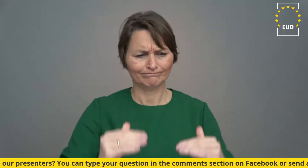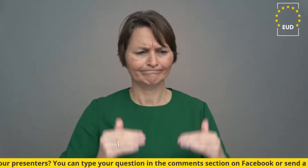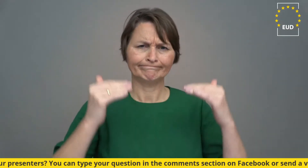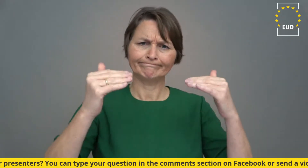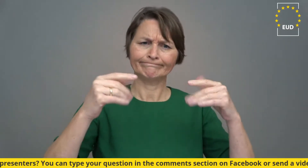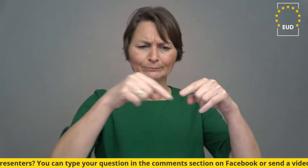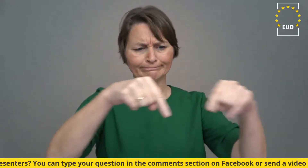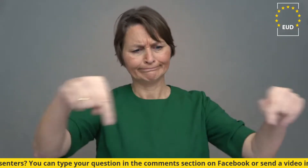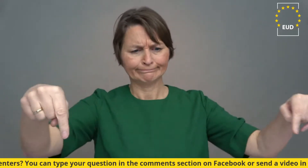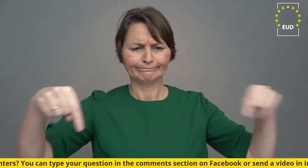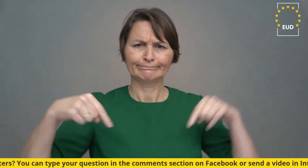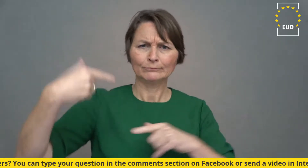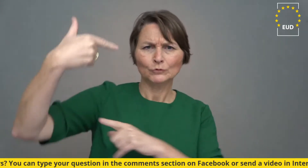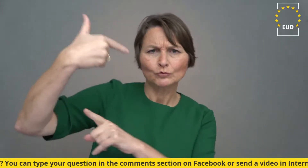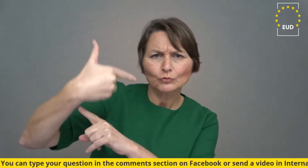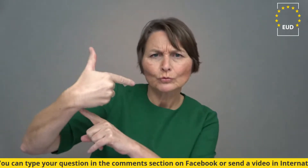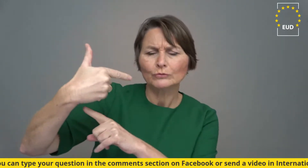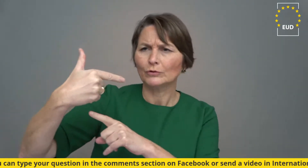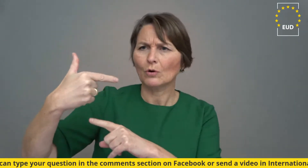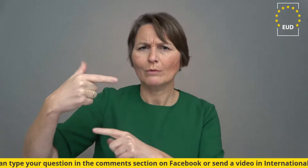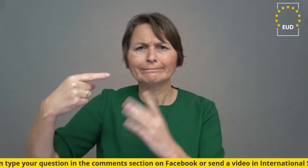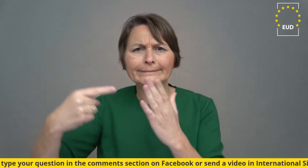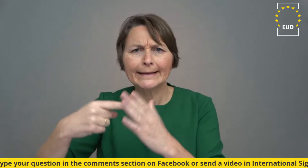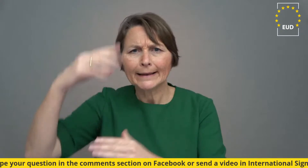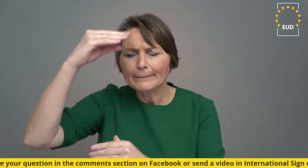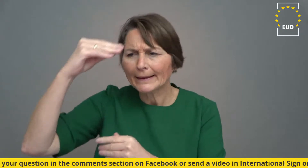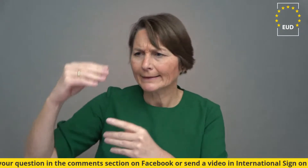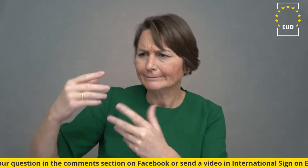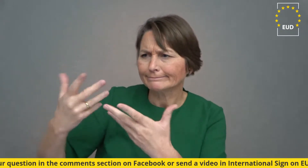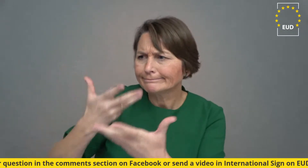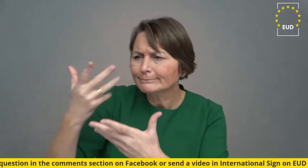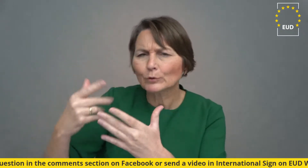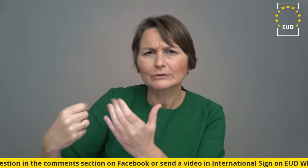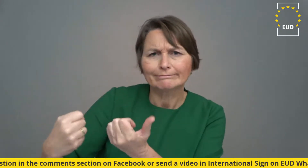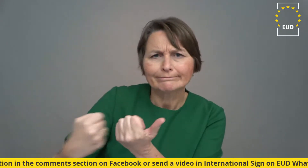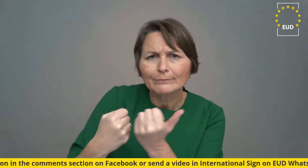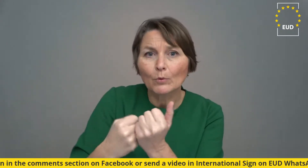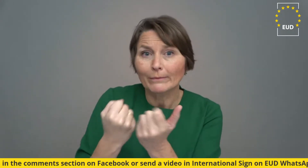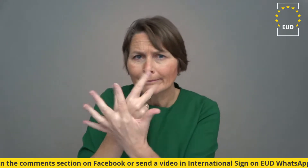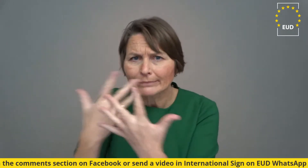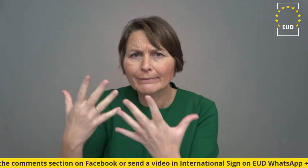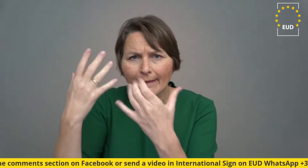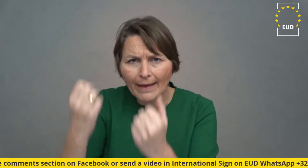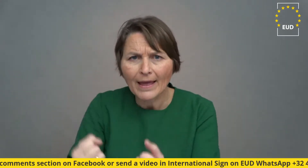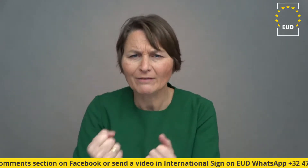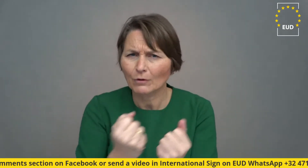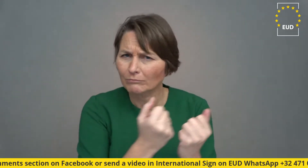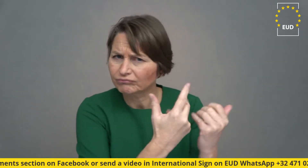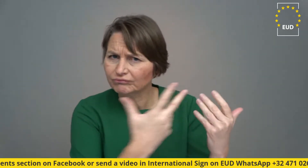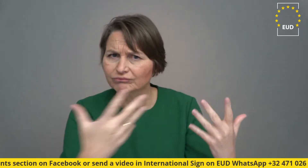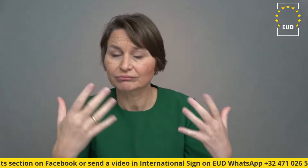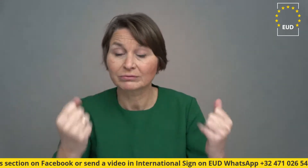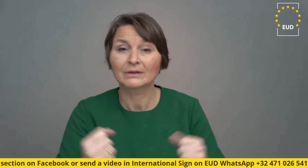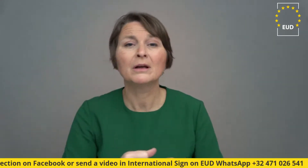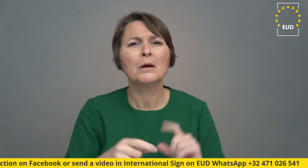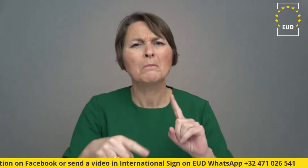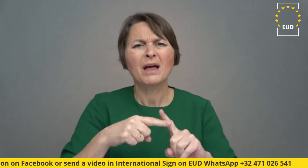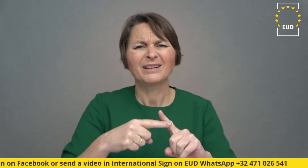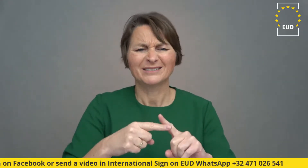It's important to know where the interpretation is being provided. Is it on site, in the studio, or are they providing it at home? What type of